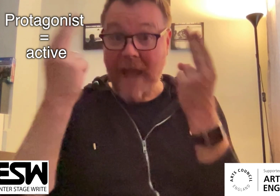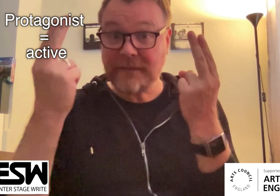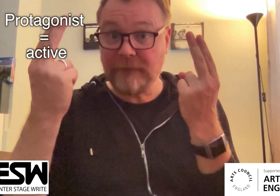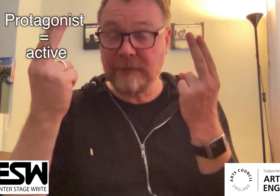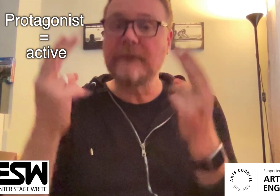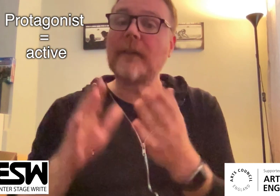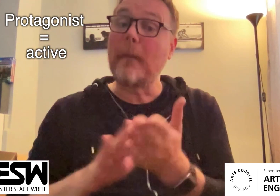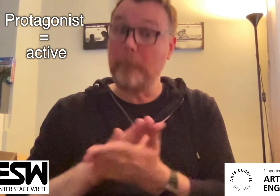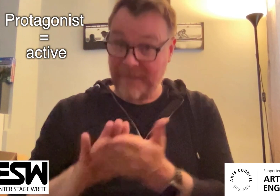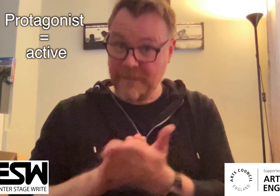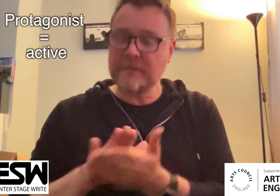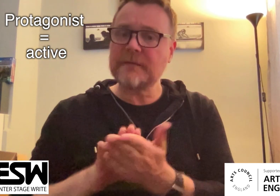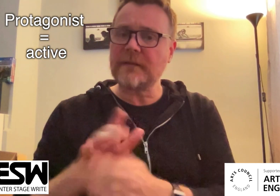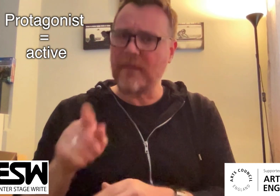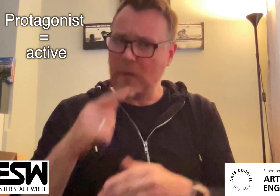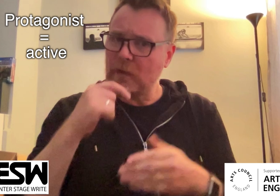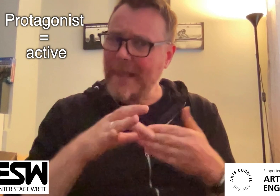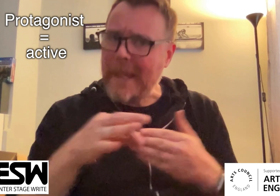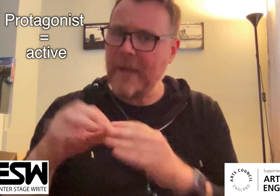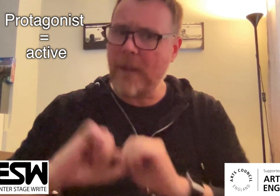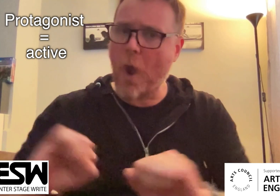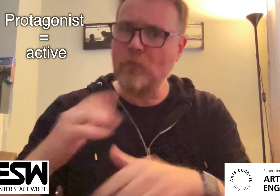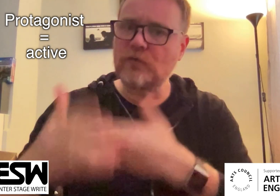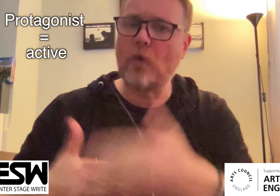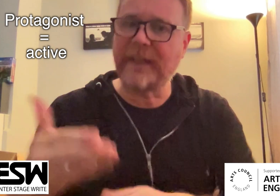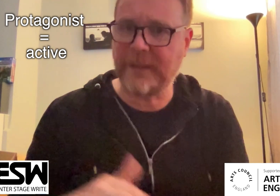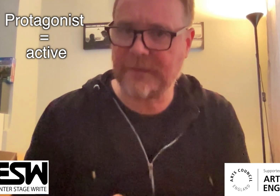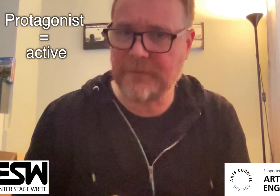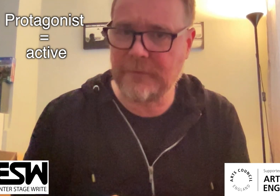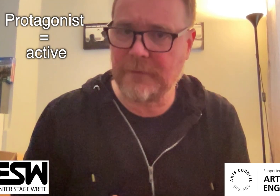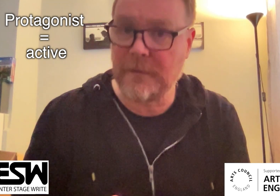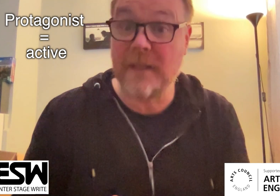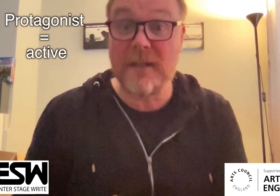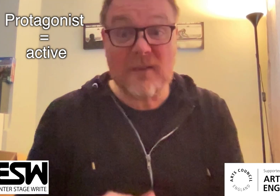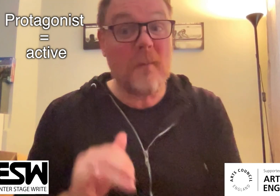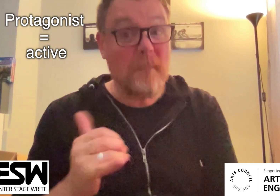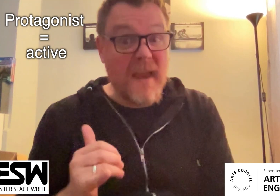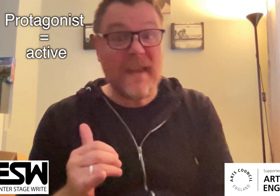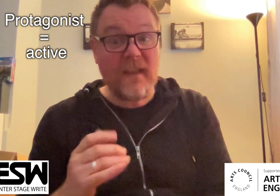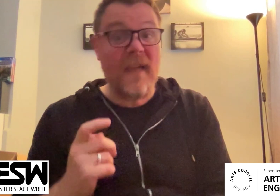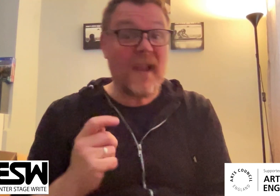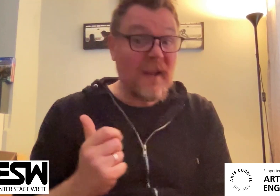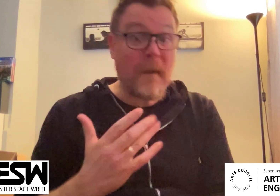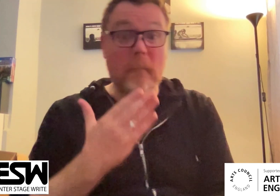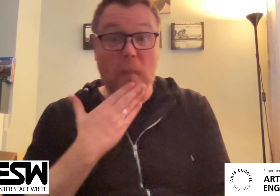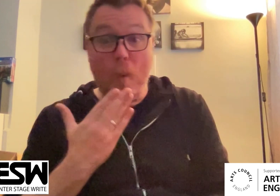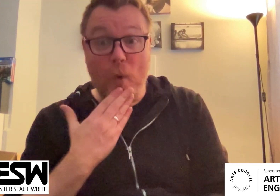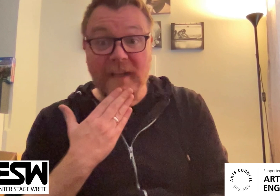If he's active or she's active, it means they will lead their own story. So maybe they're a bit